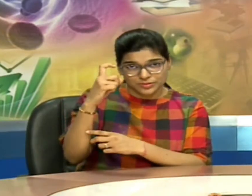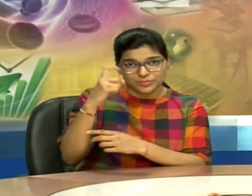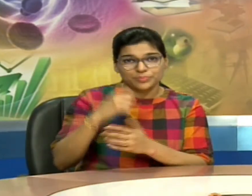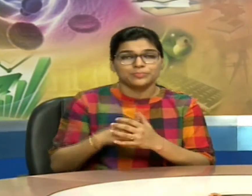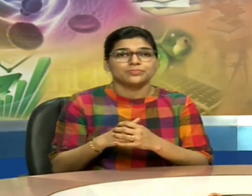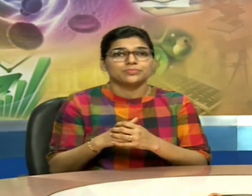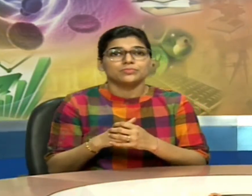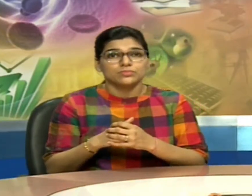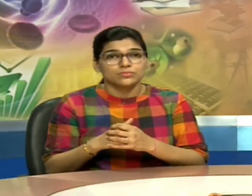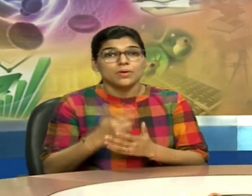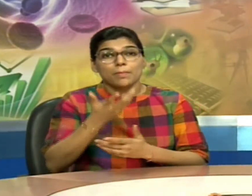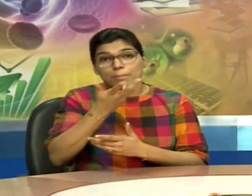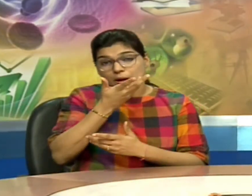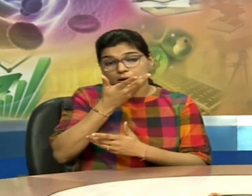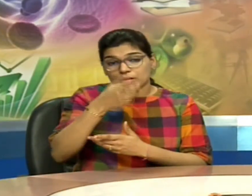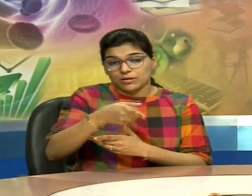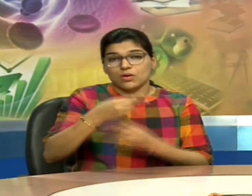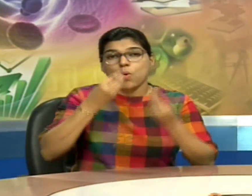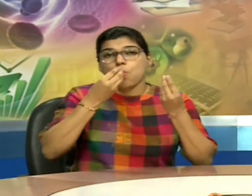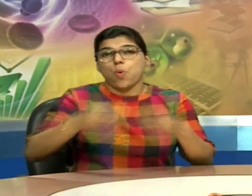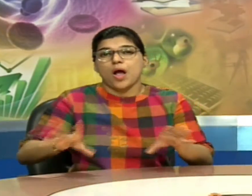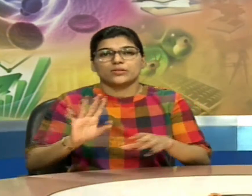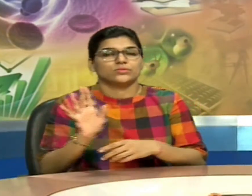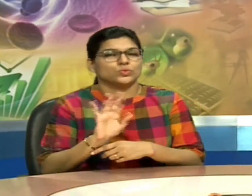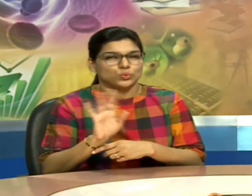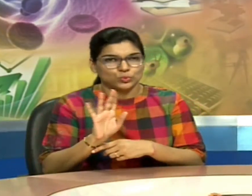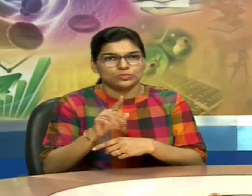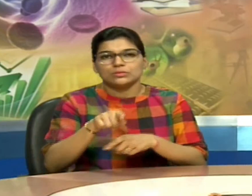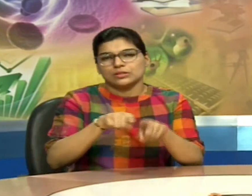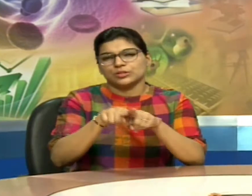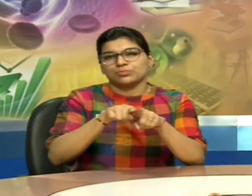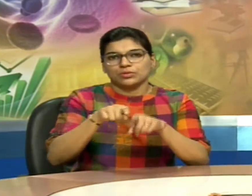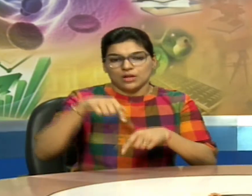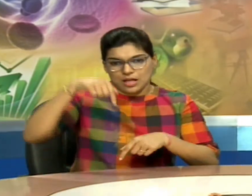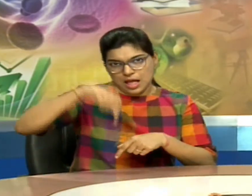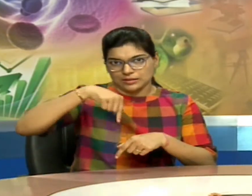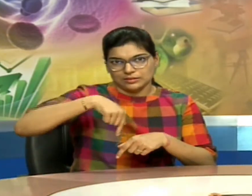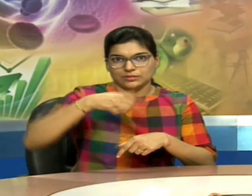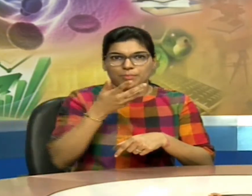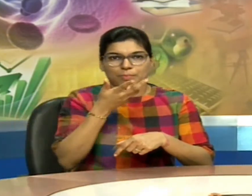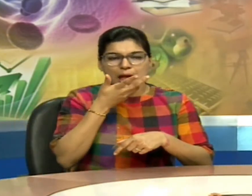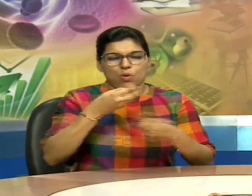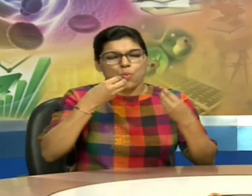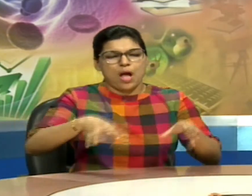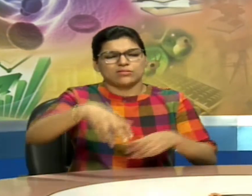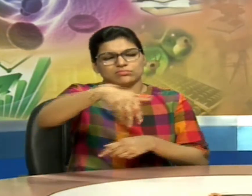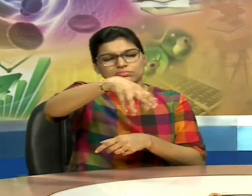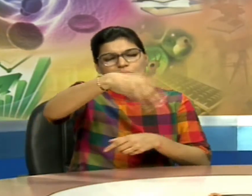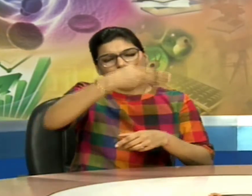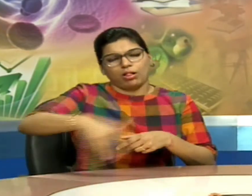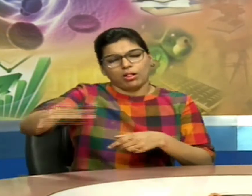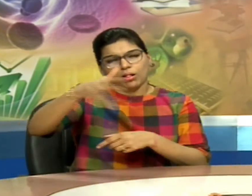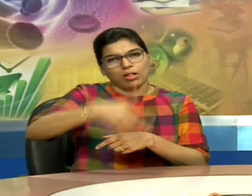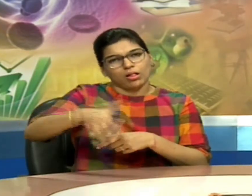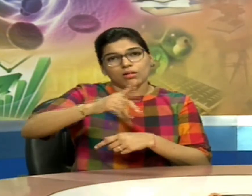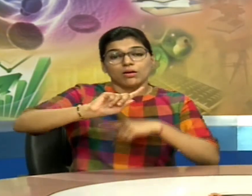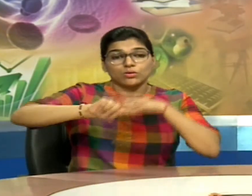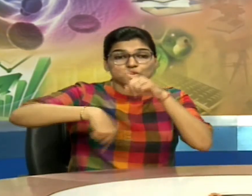Point number 17 says that if we waste water